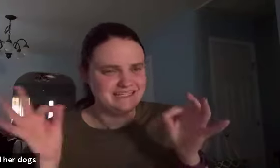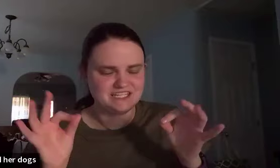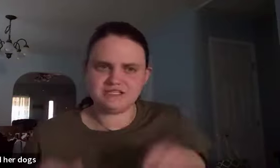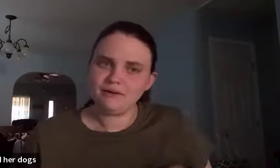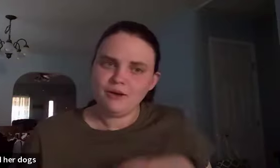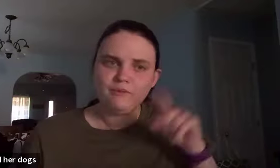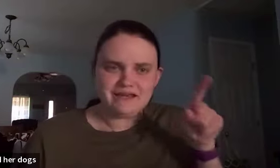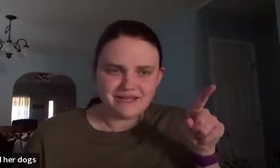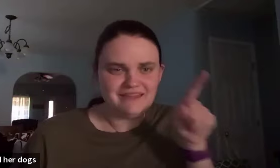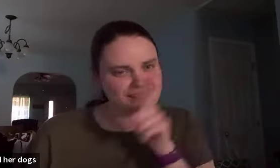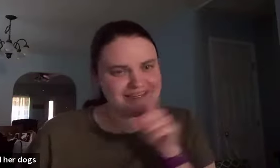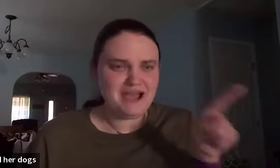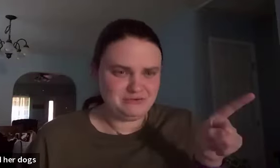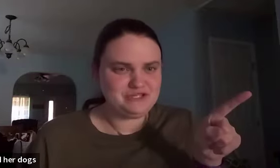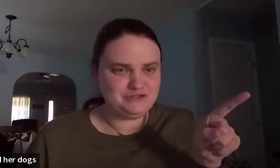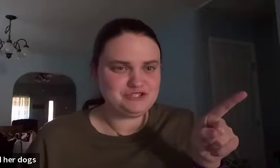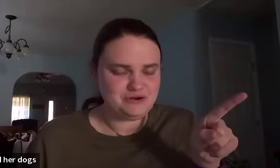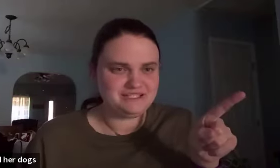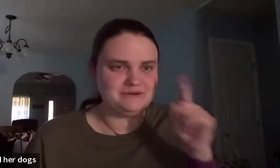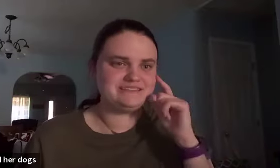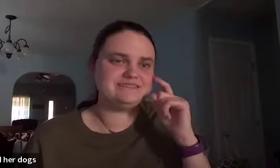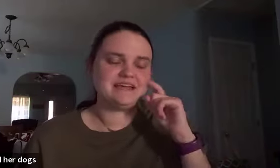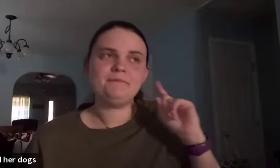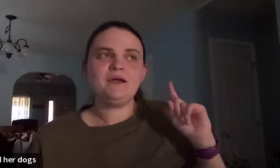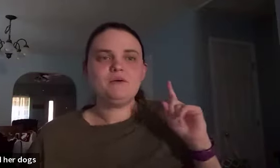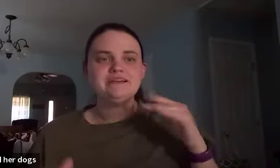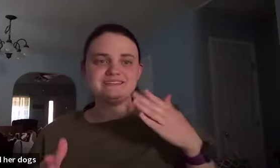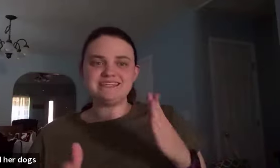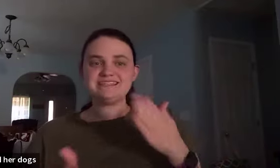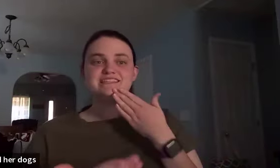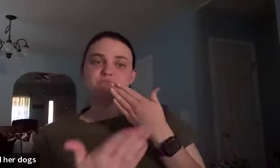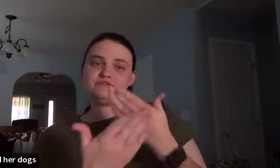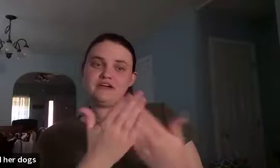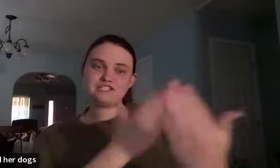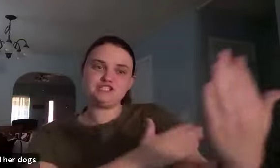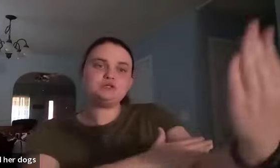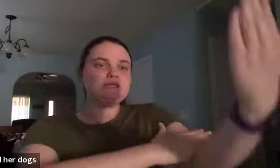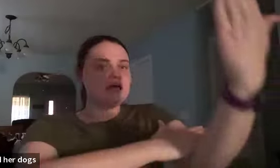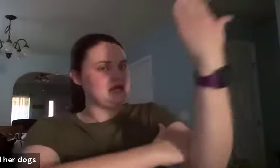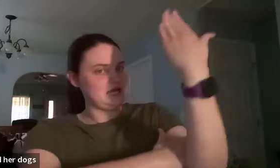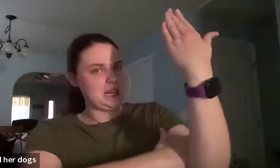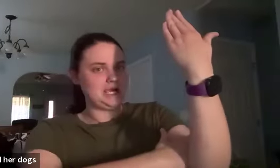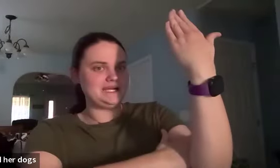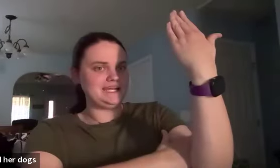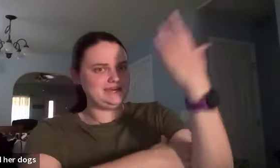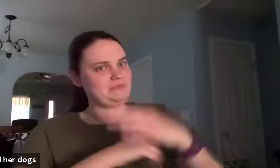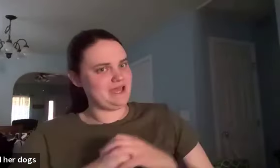sentence, and she's like, wait a minute, that's not how you showed it to us. And I was like, well, because this is the professional, like, learning it